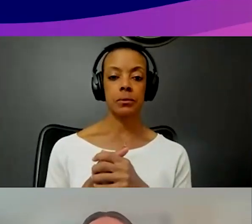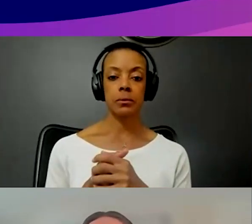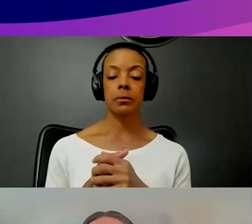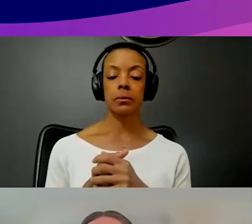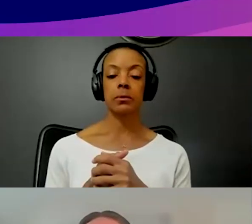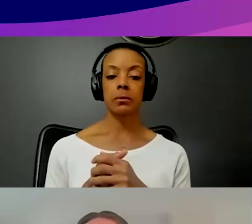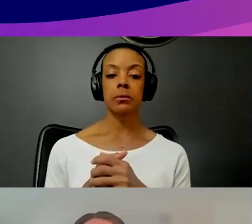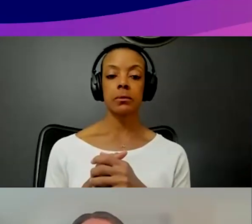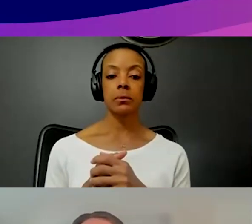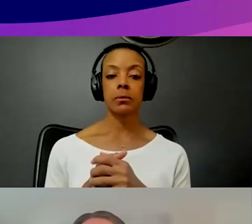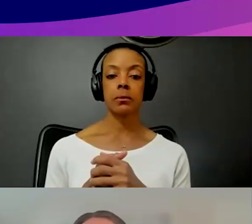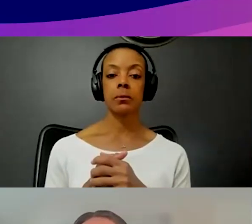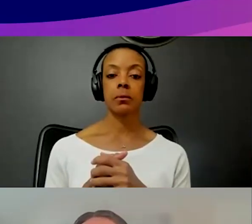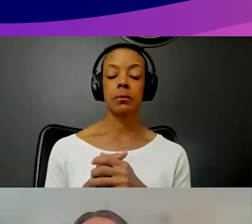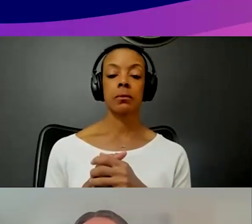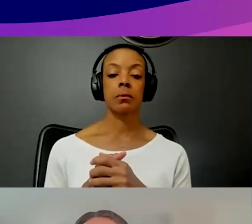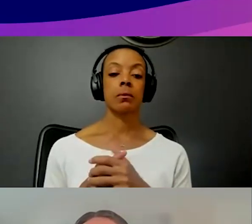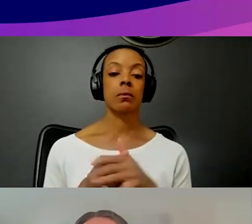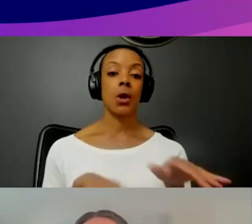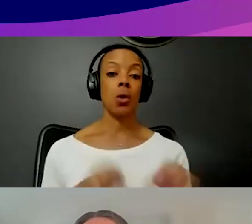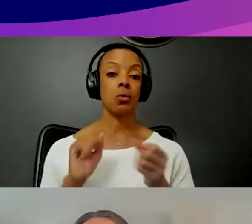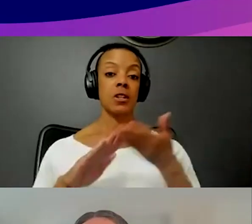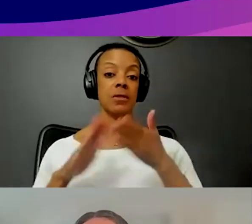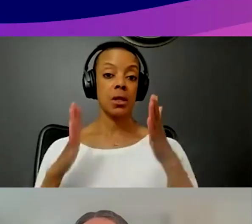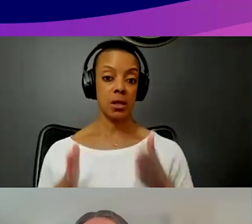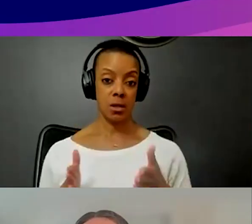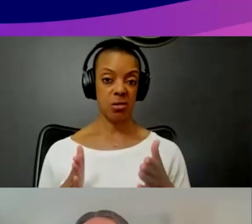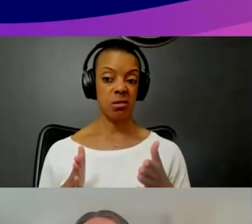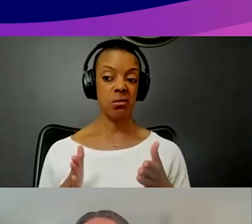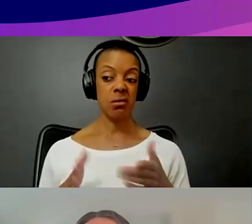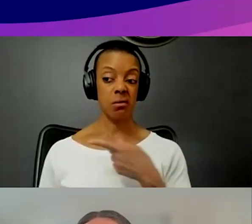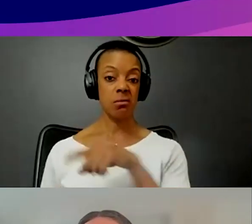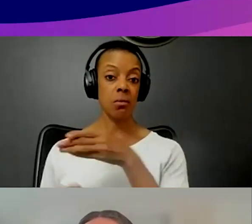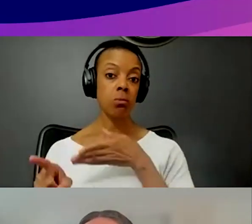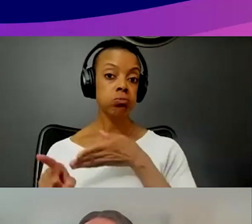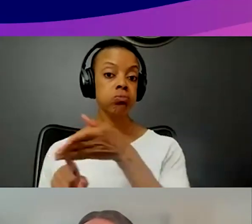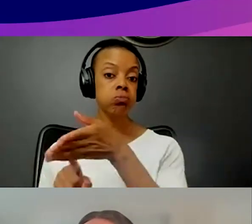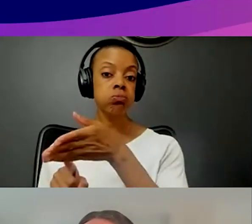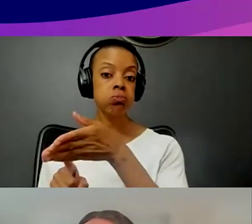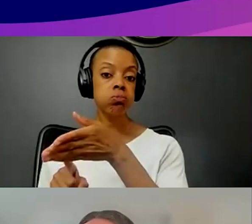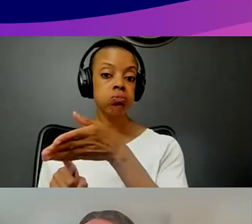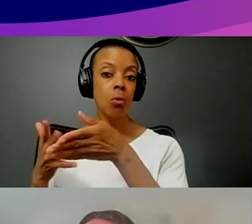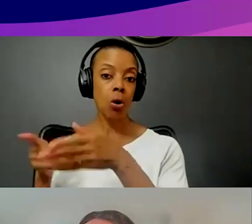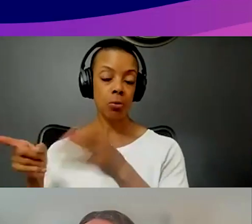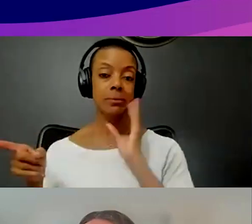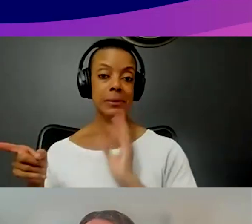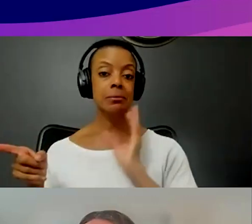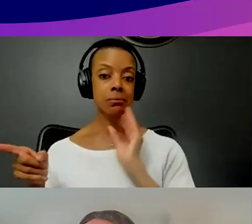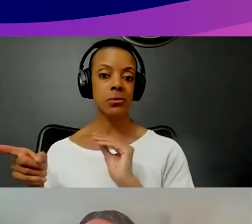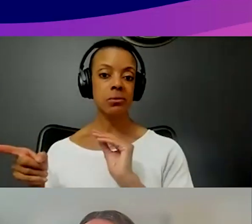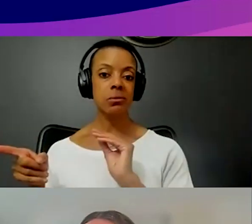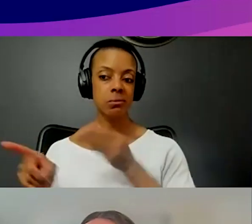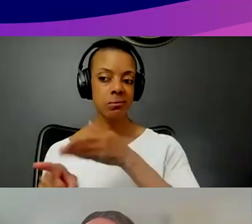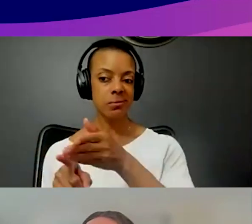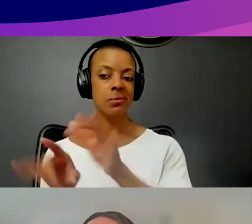with our facilitators were professionals who already had experience with working in the field of